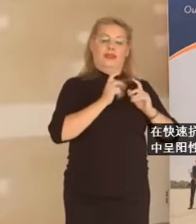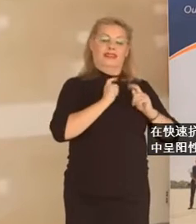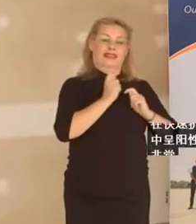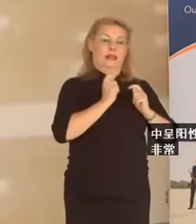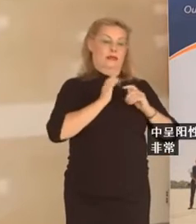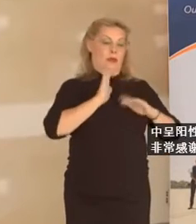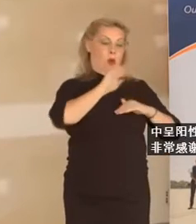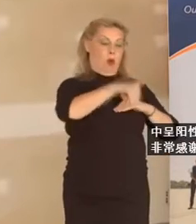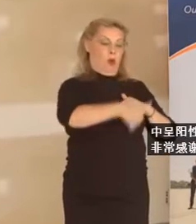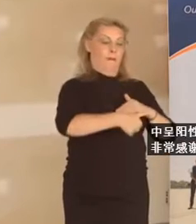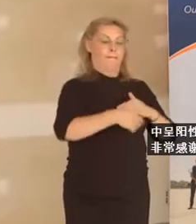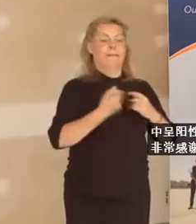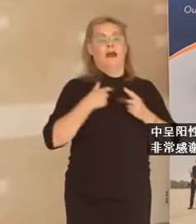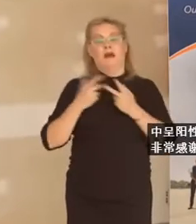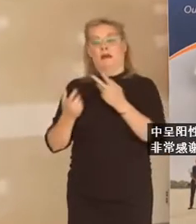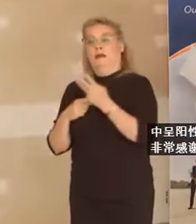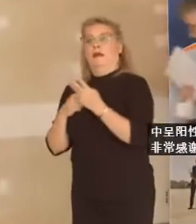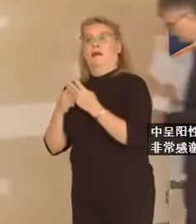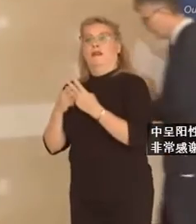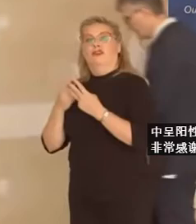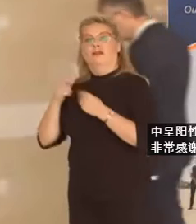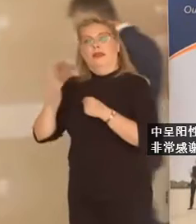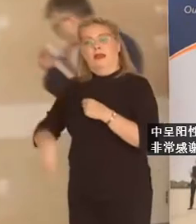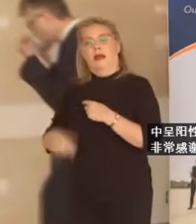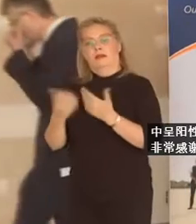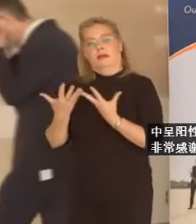PCR test. Thanks very much. Questions?